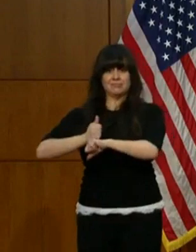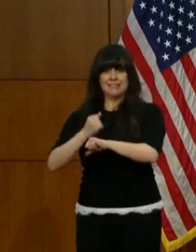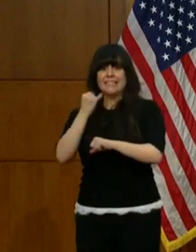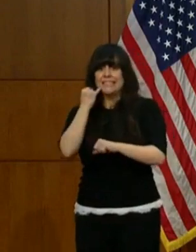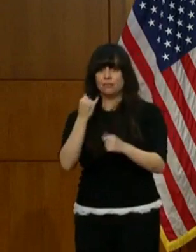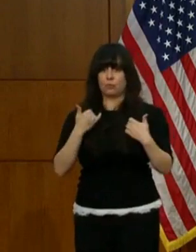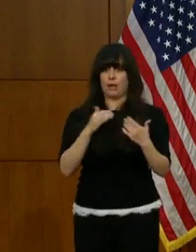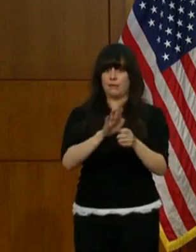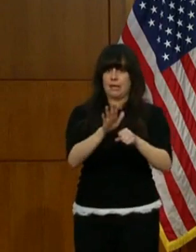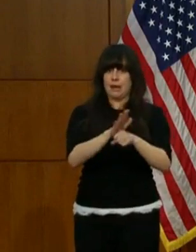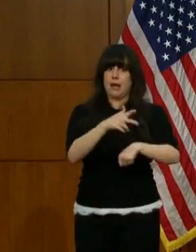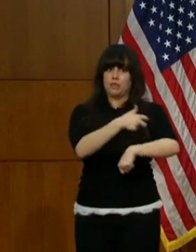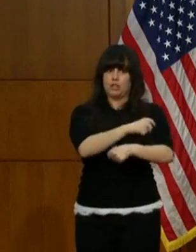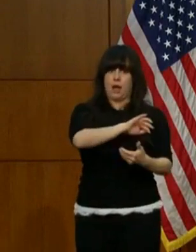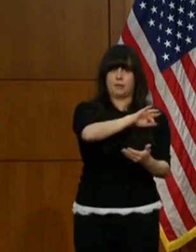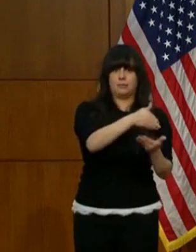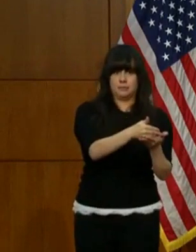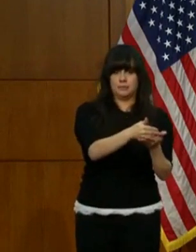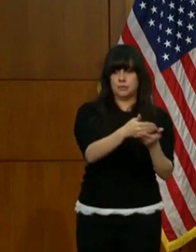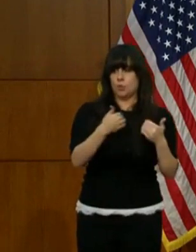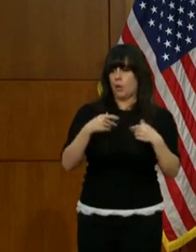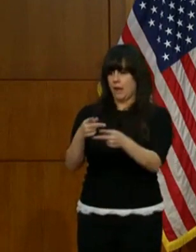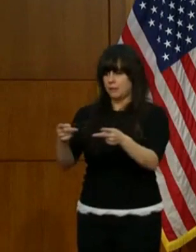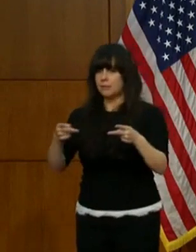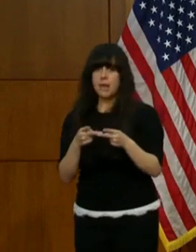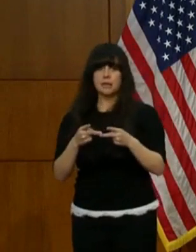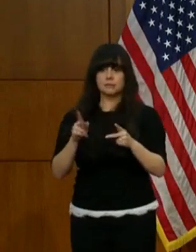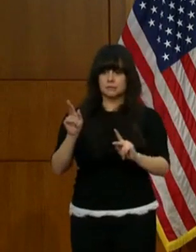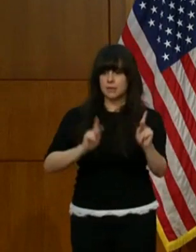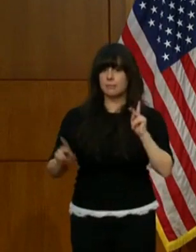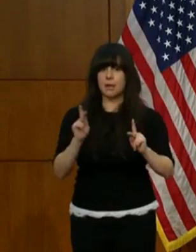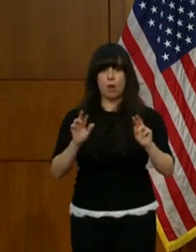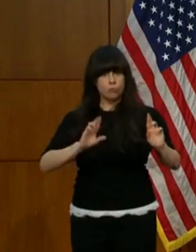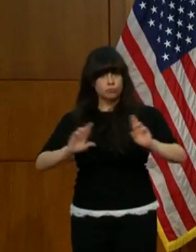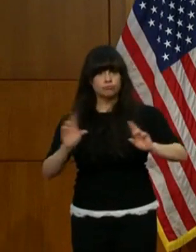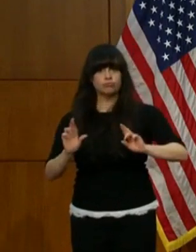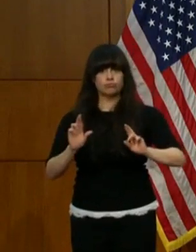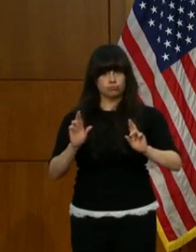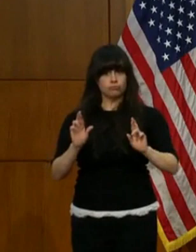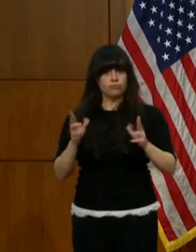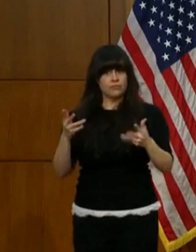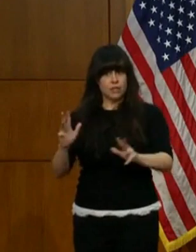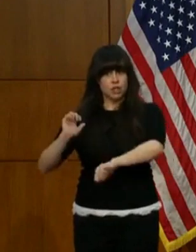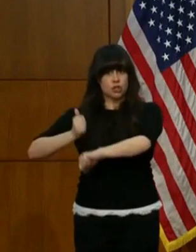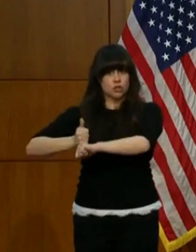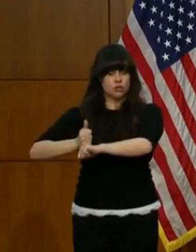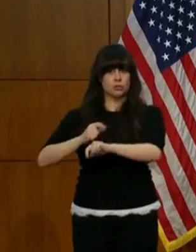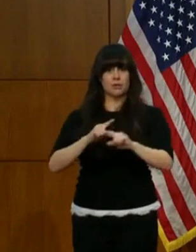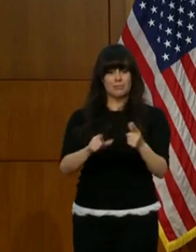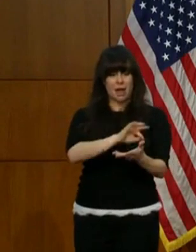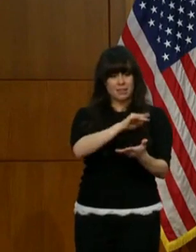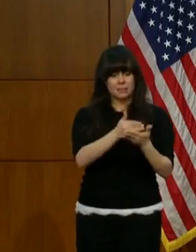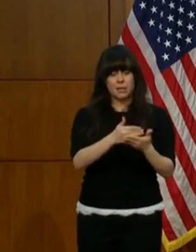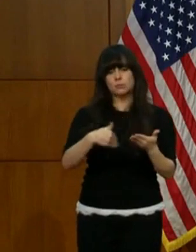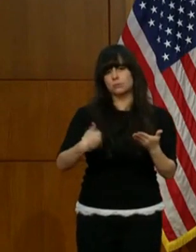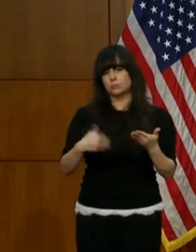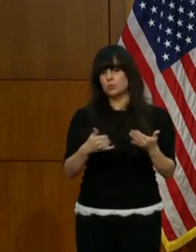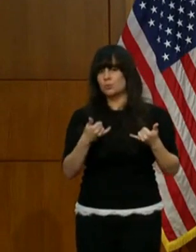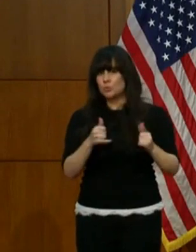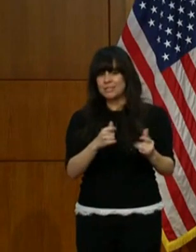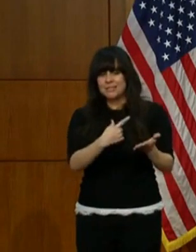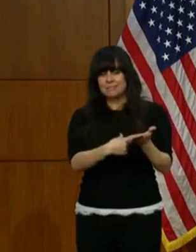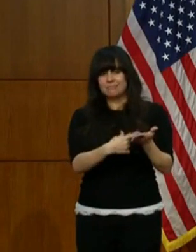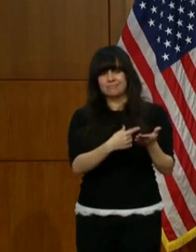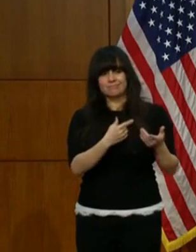supply. And I talk to our governors, our fellow governors every day. Supply is the key to getting